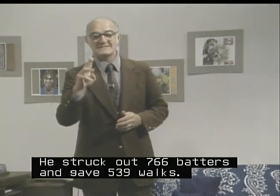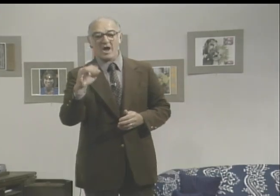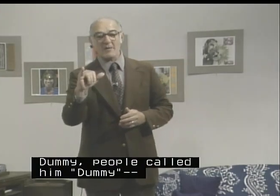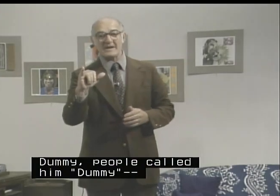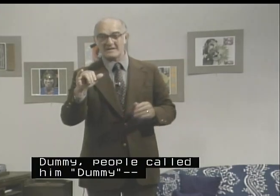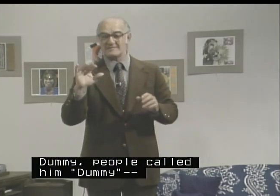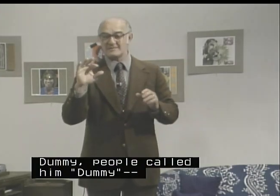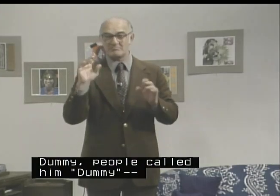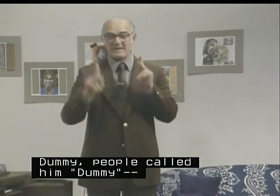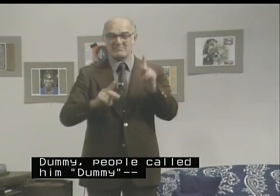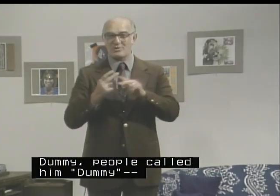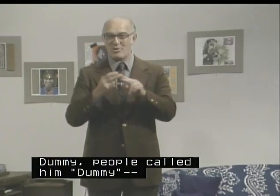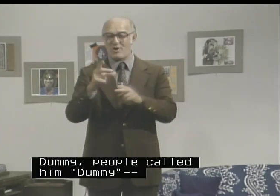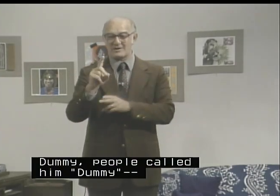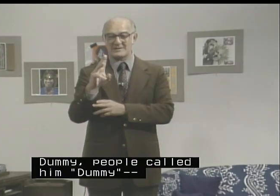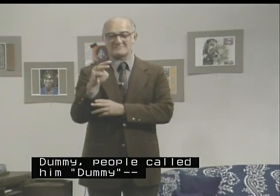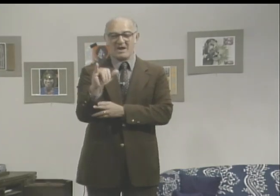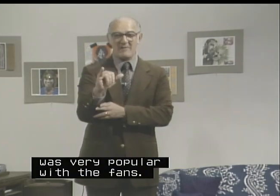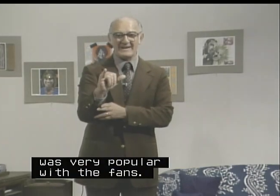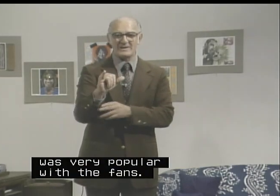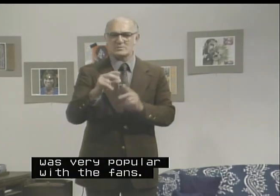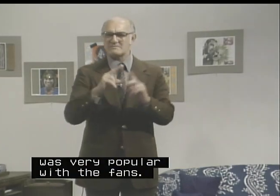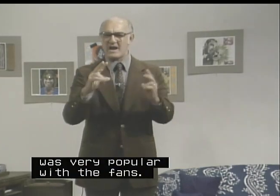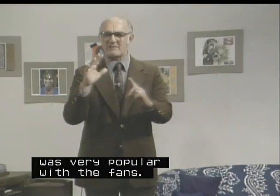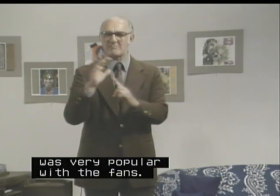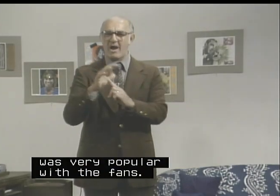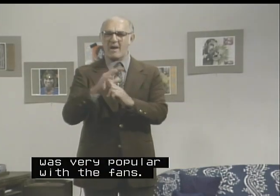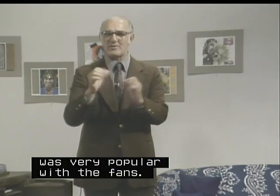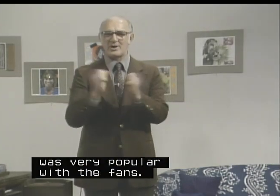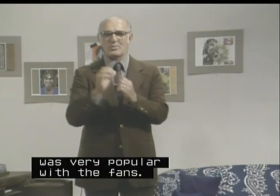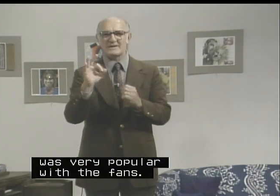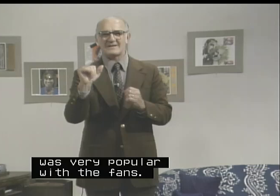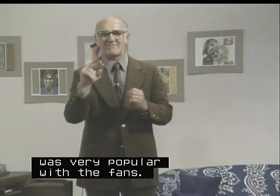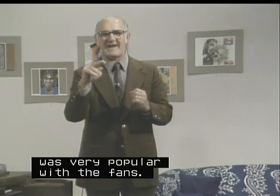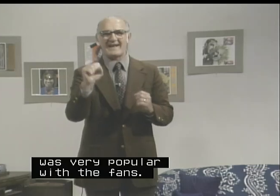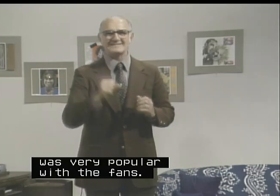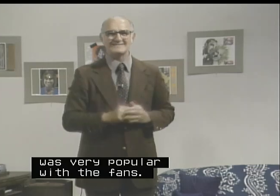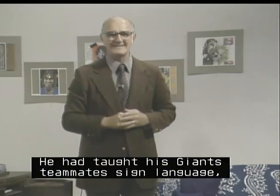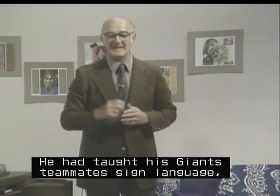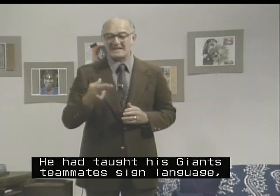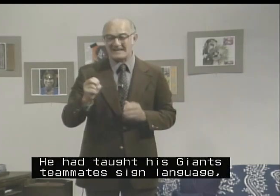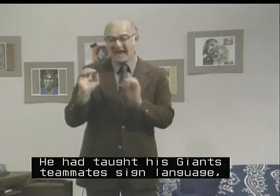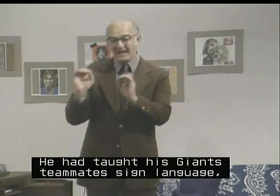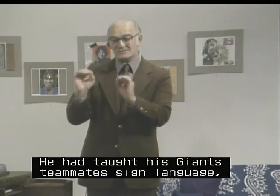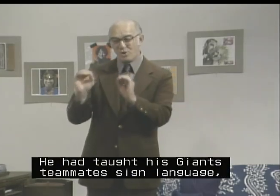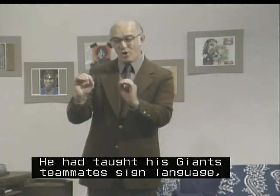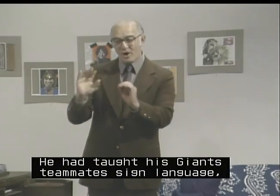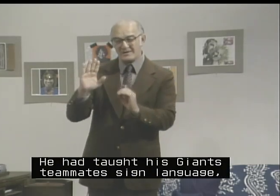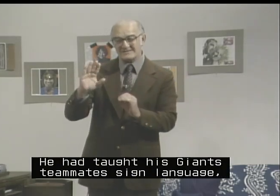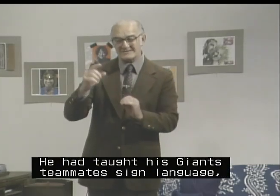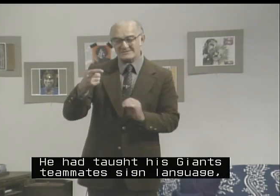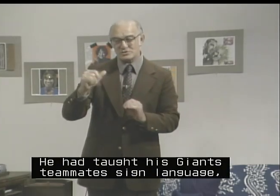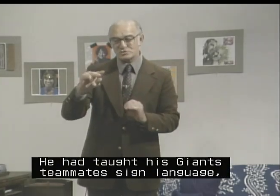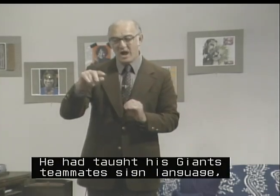Dummy, people called him Dummy, was very popular with the fans. He had taught his